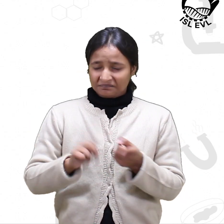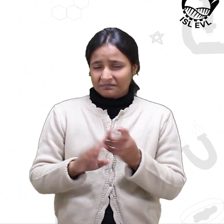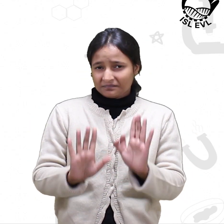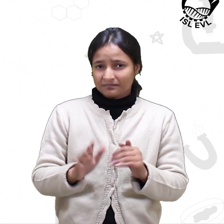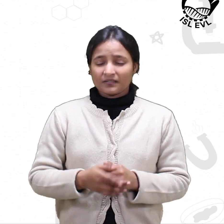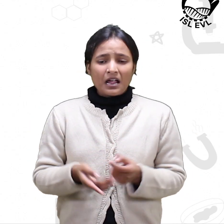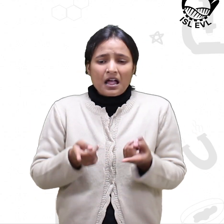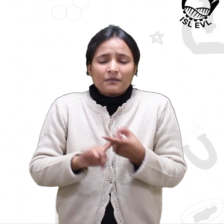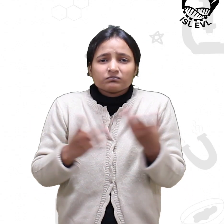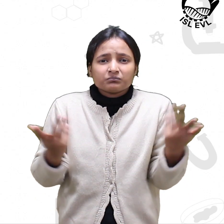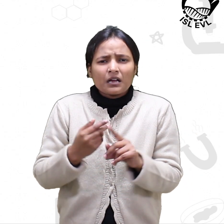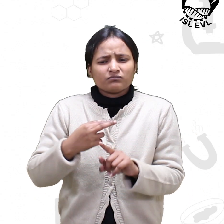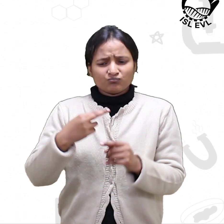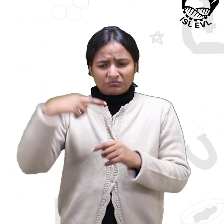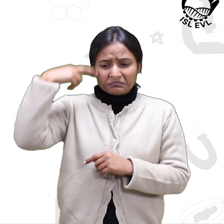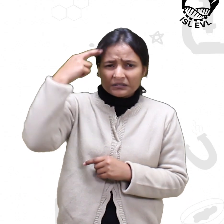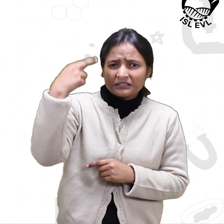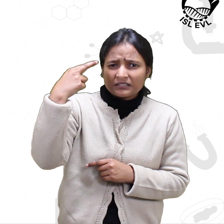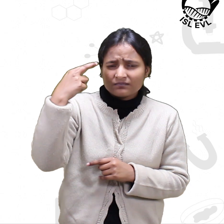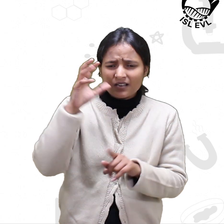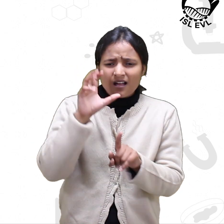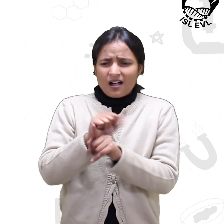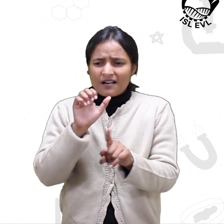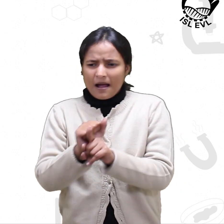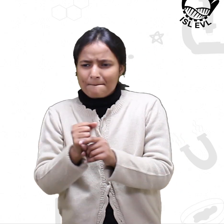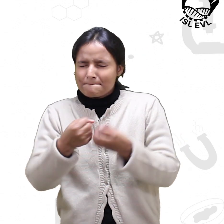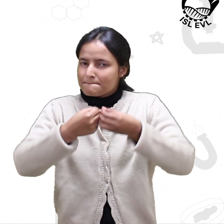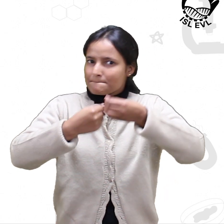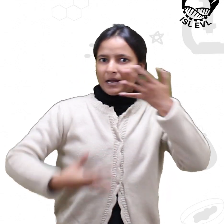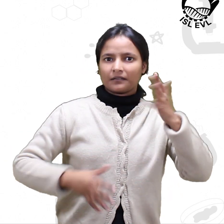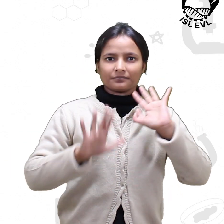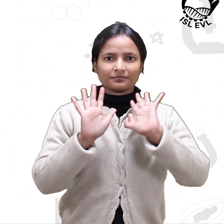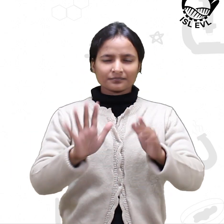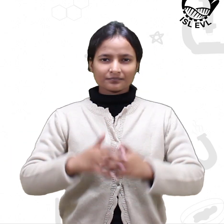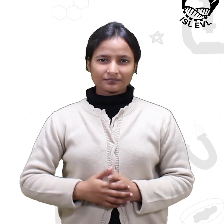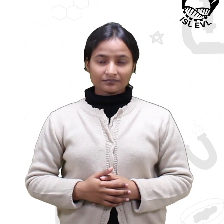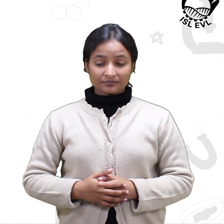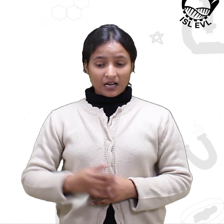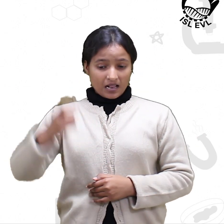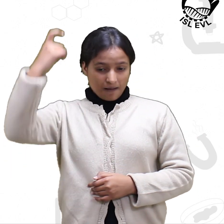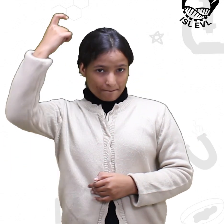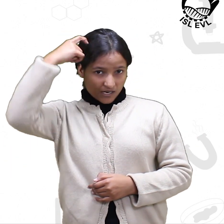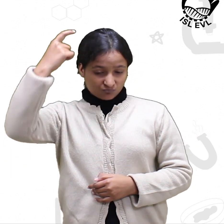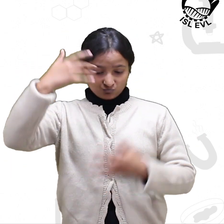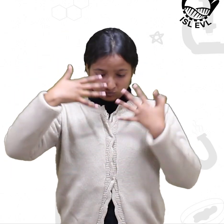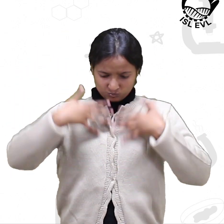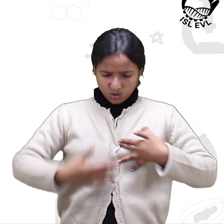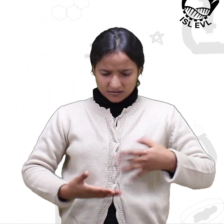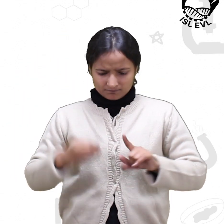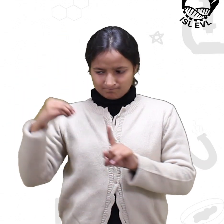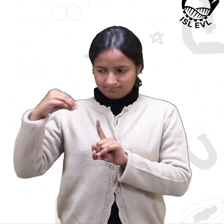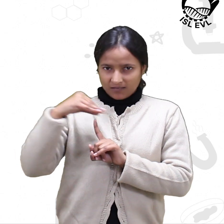devastating condition that can be caused because of several reasons. Anything that affects the nervous